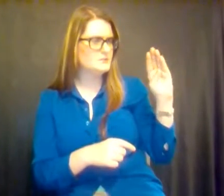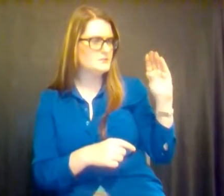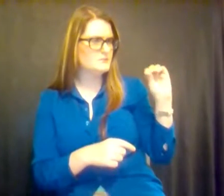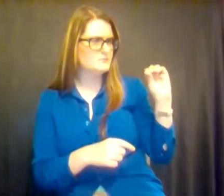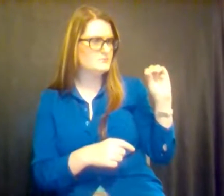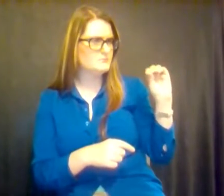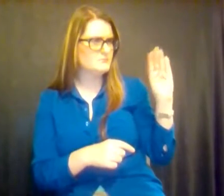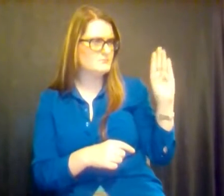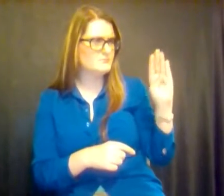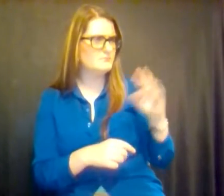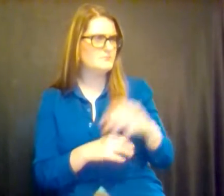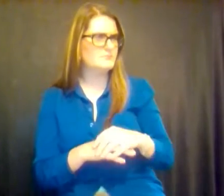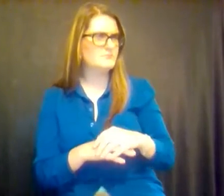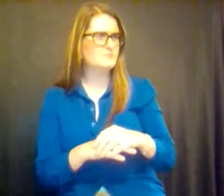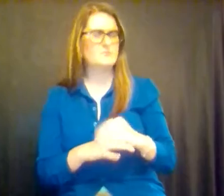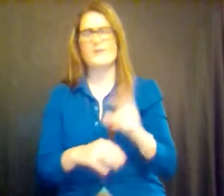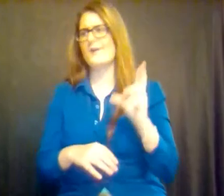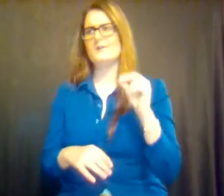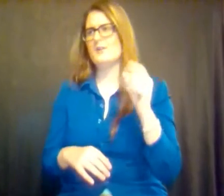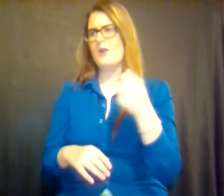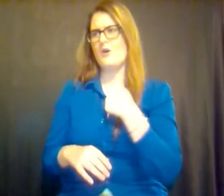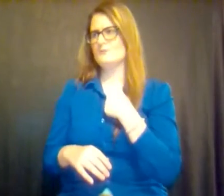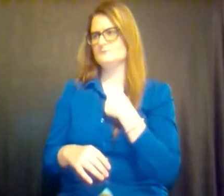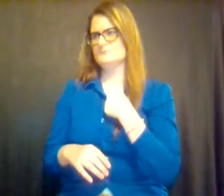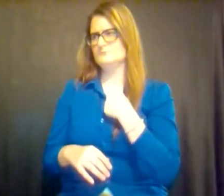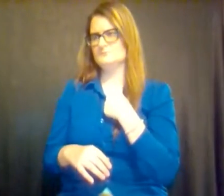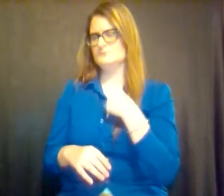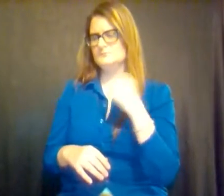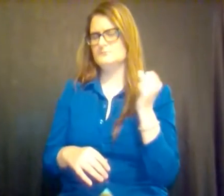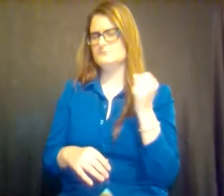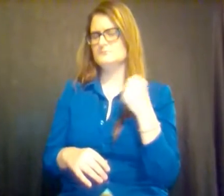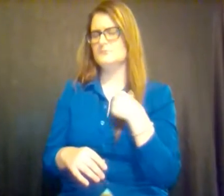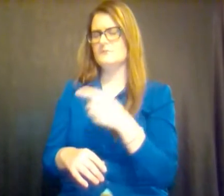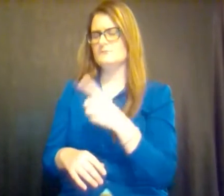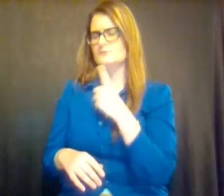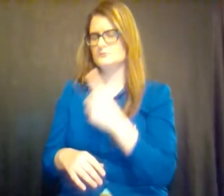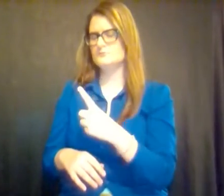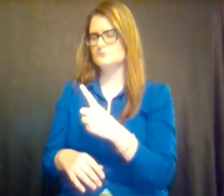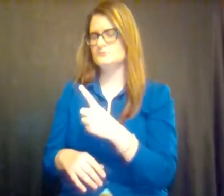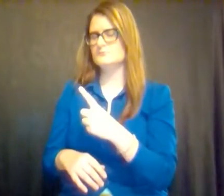no, it's definitely me, Esau," Jacob replied, trying his best to sound like his big brother.